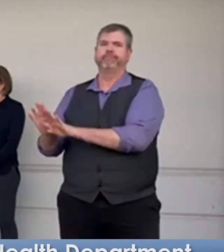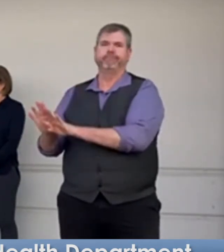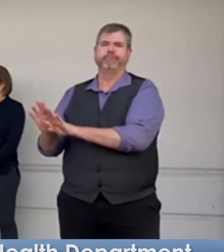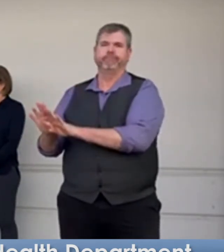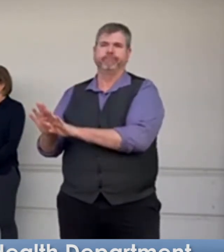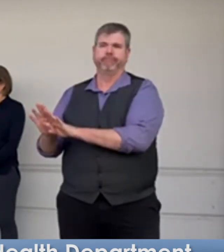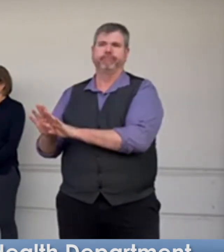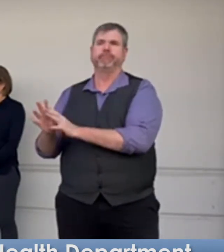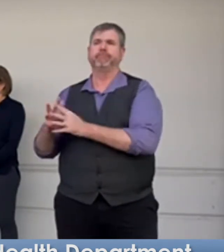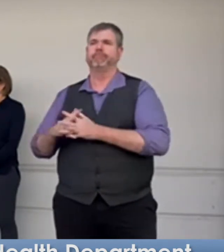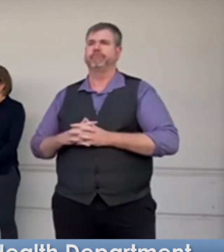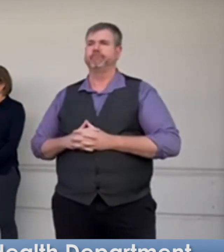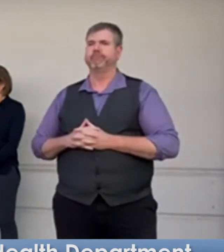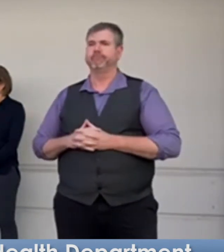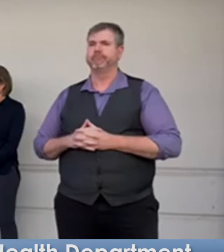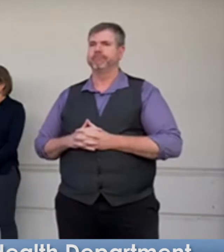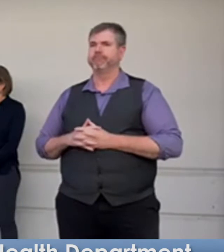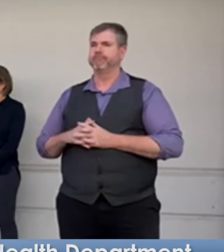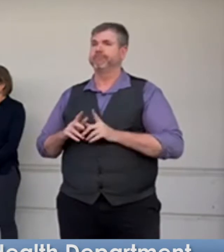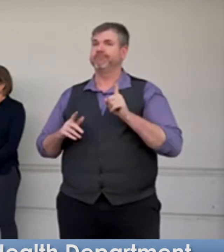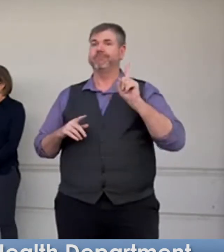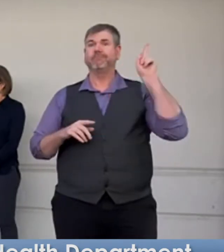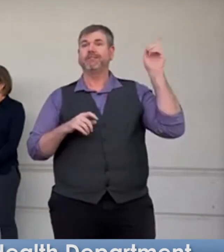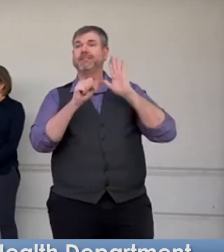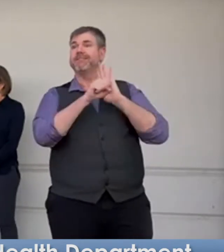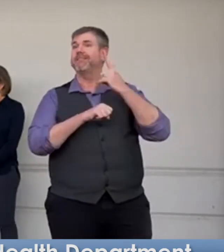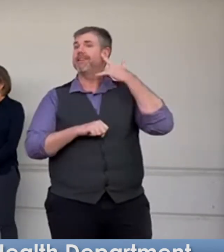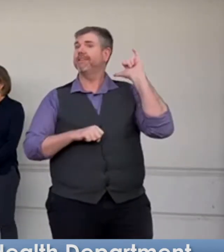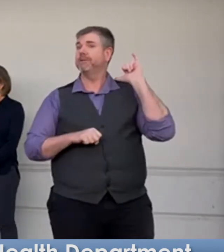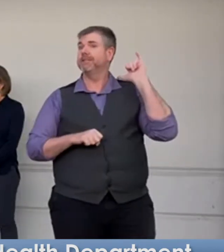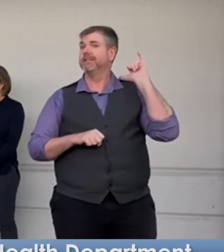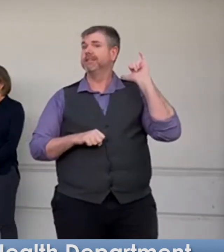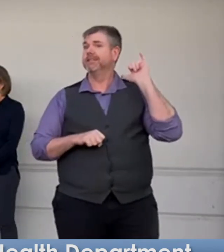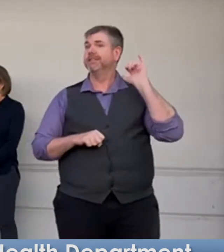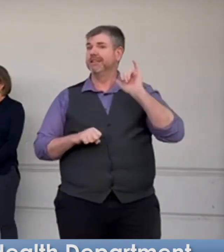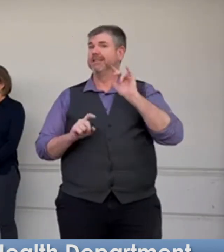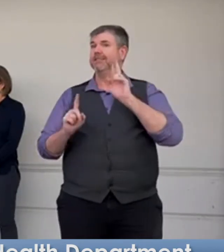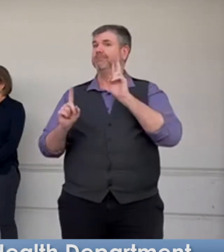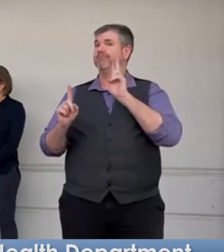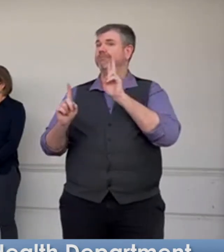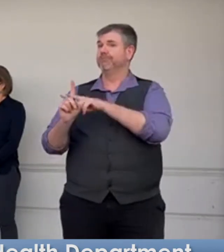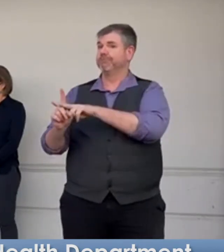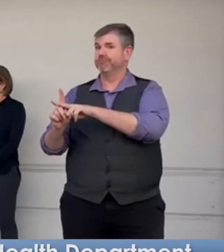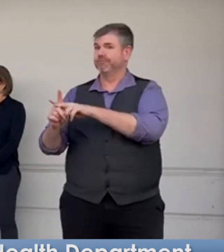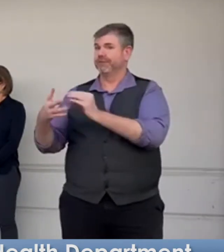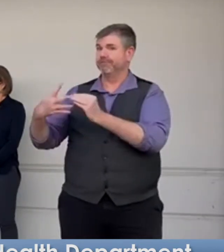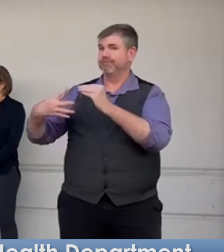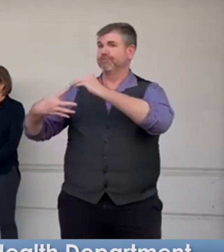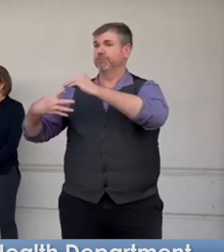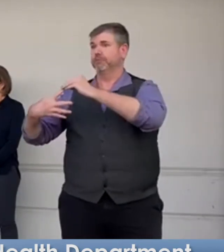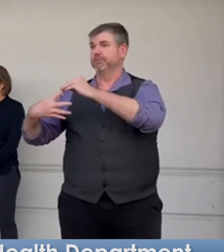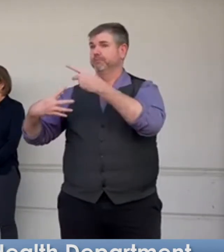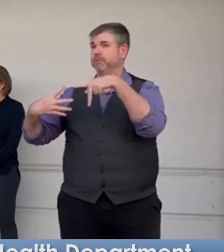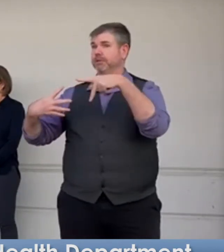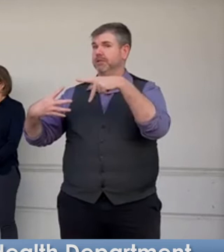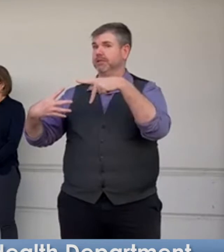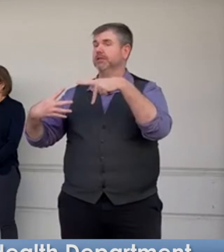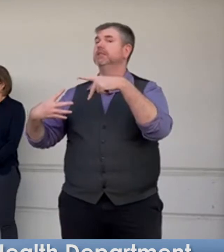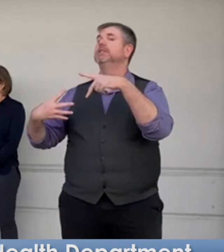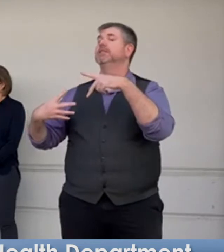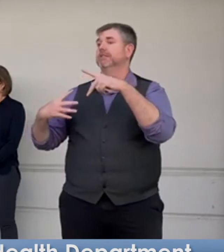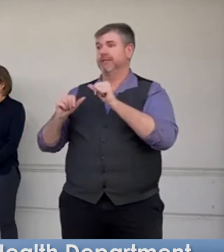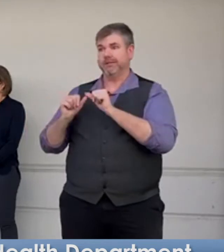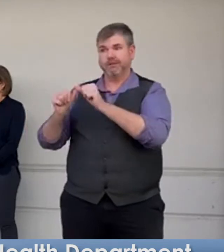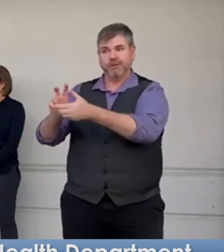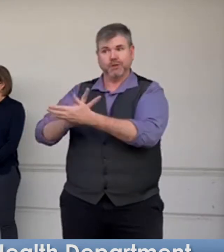weeks out of the purple tier, just like before. So it's the same rules around in-person instruction at schools that we